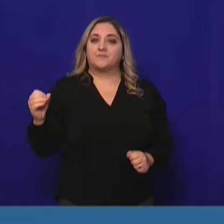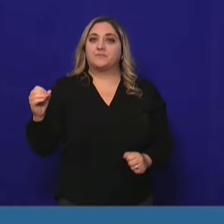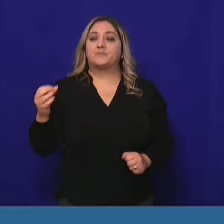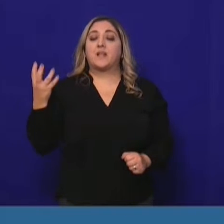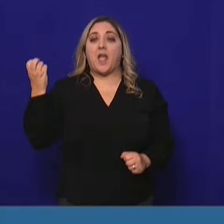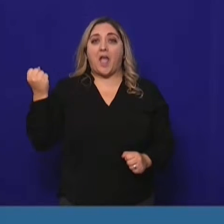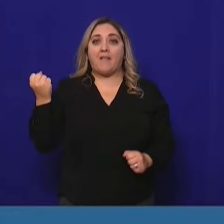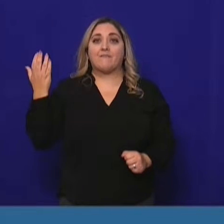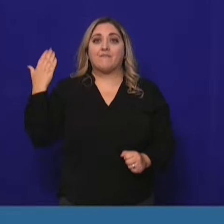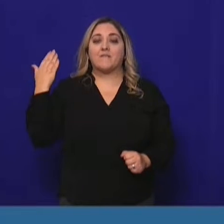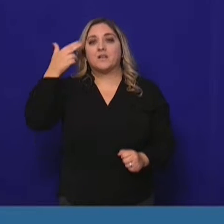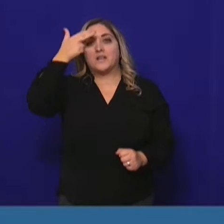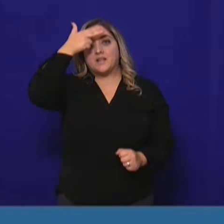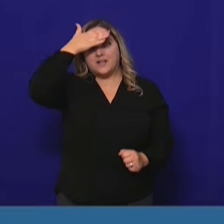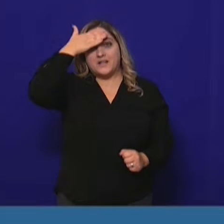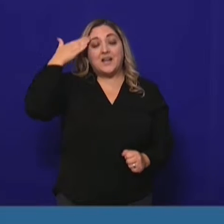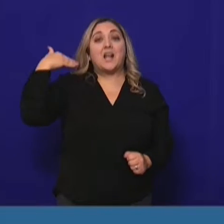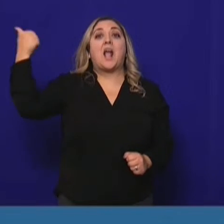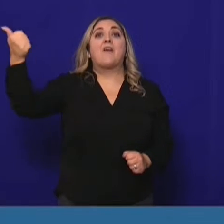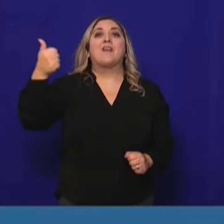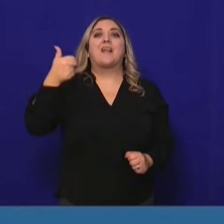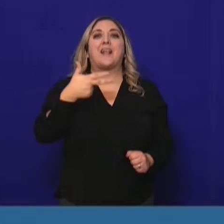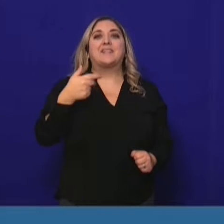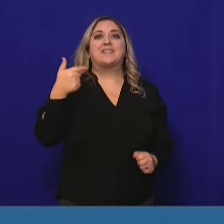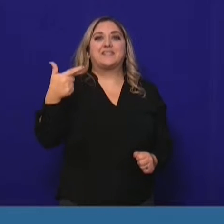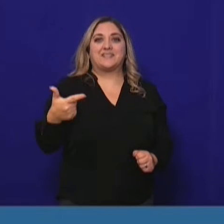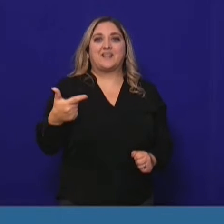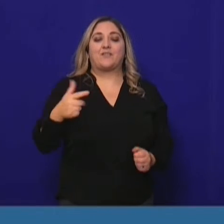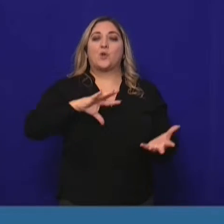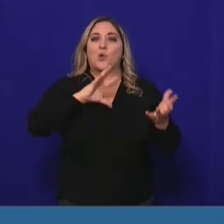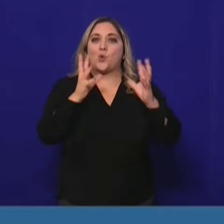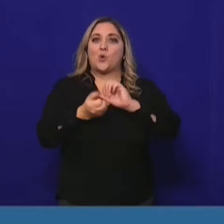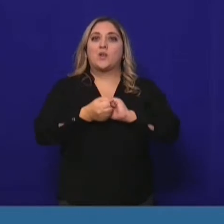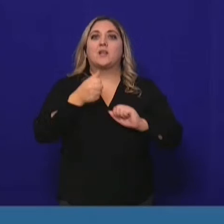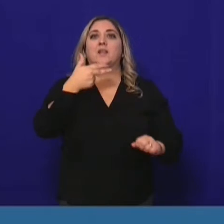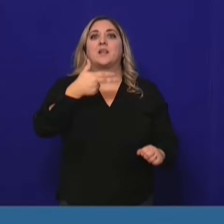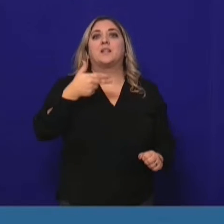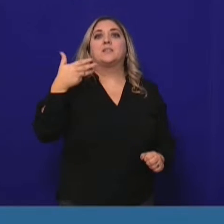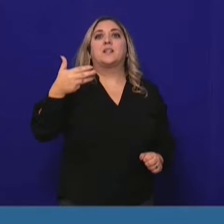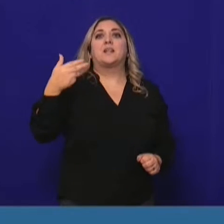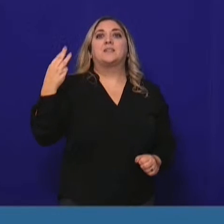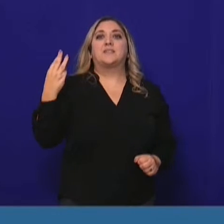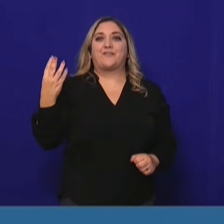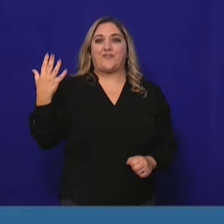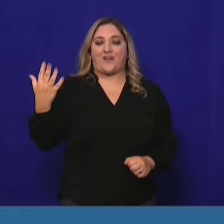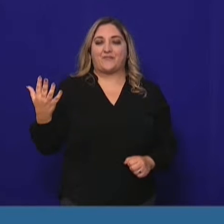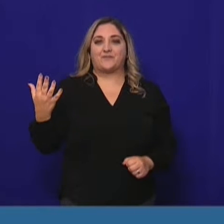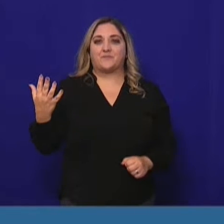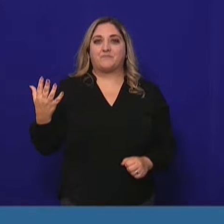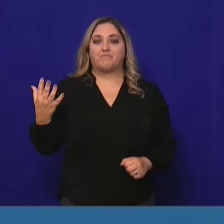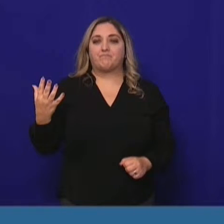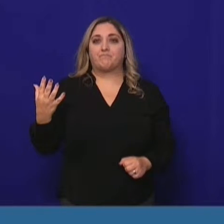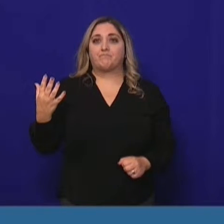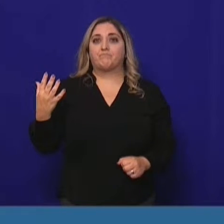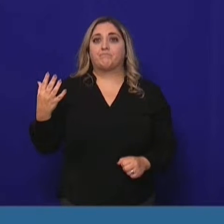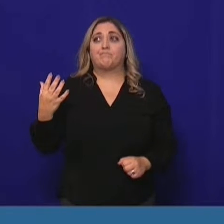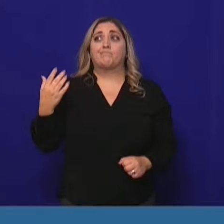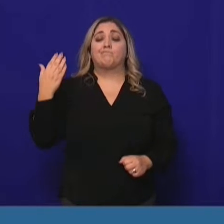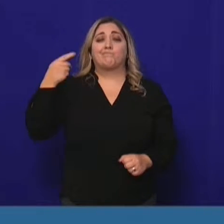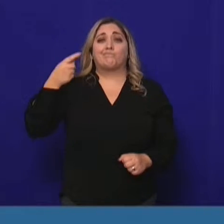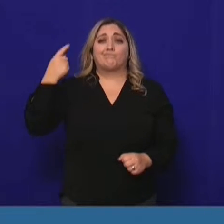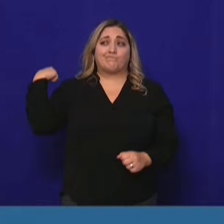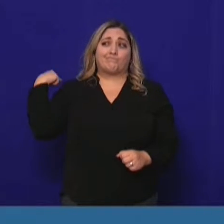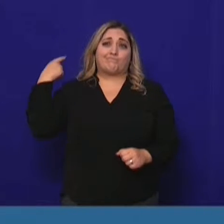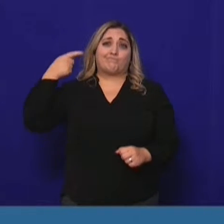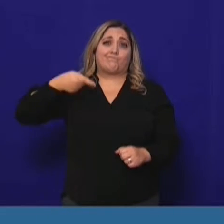10,980. We had 87 recoveries, so the total number of recoveries is 8,935. Over the past